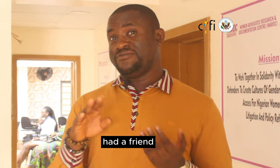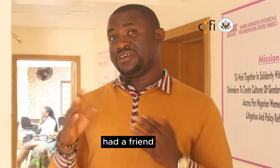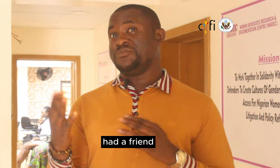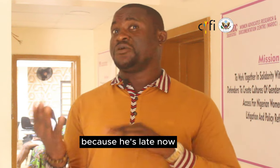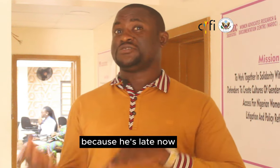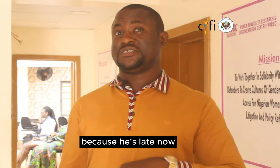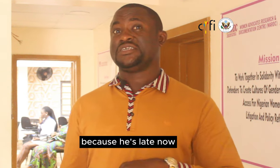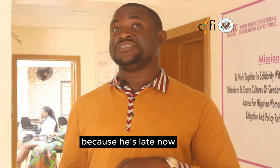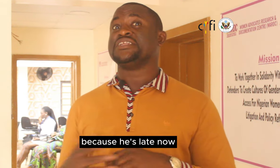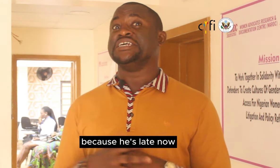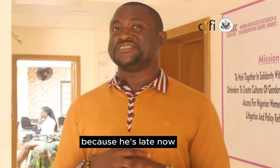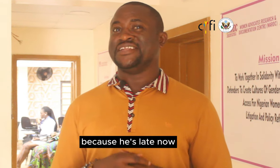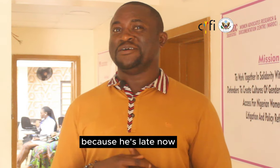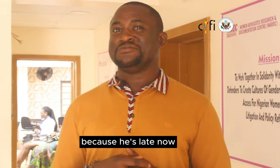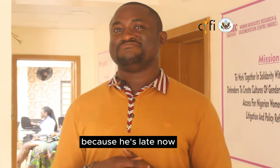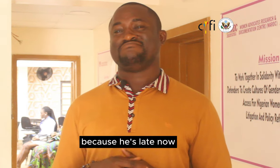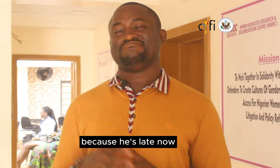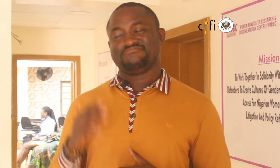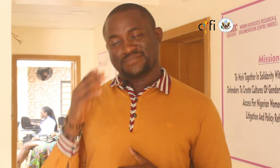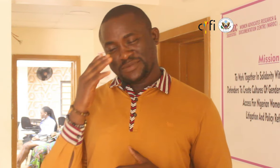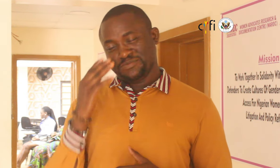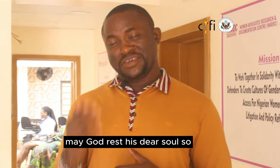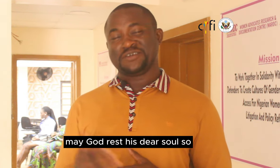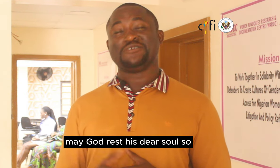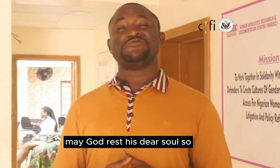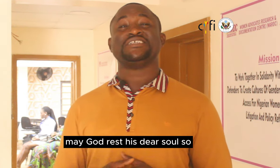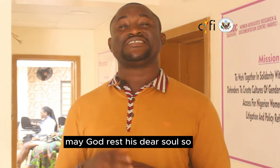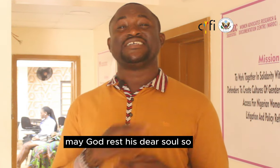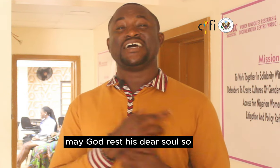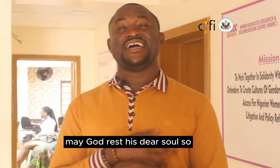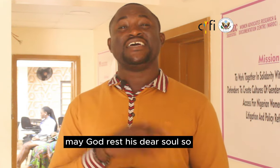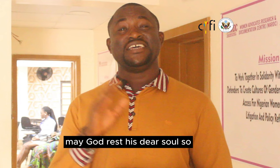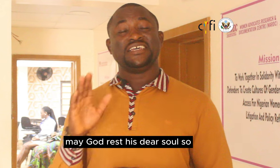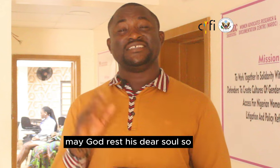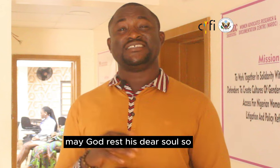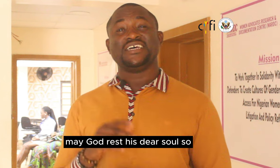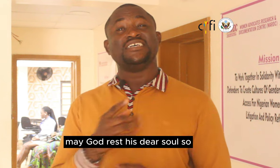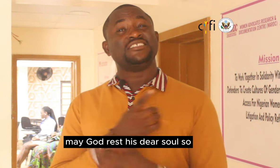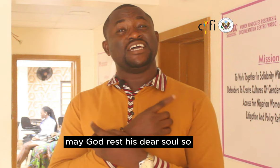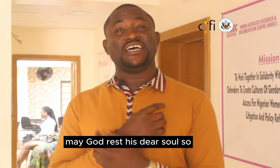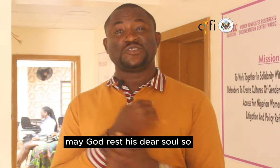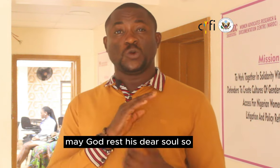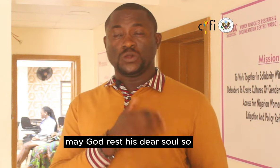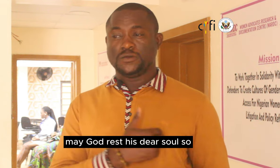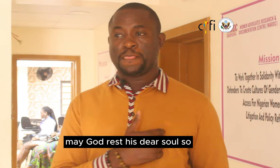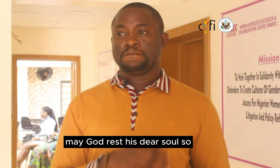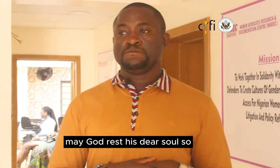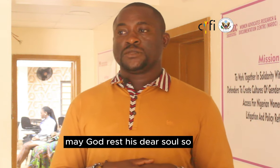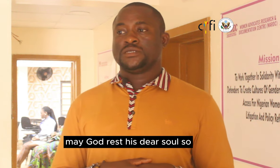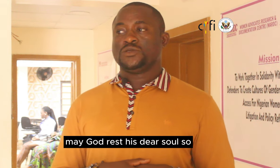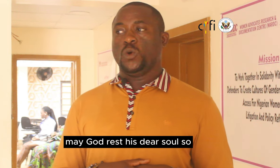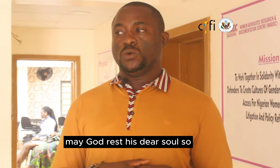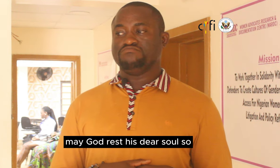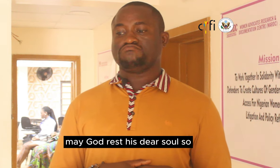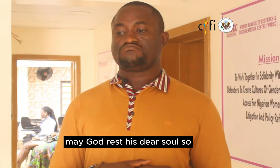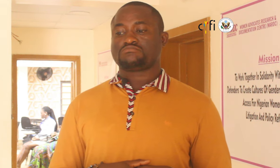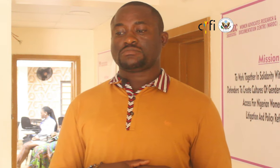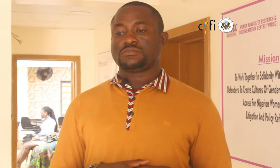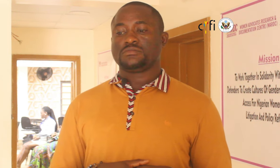I had a friend because he's late now. May God rest his dear soul. So he